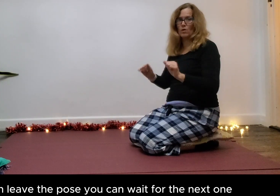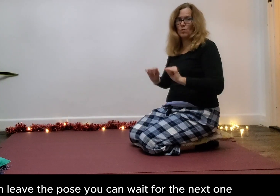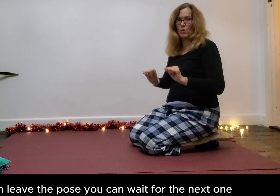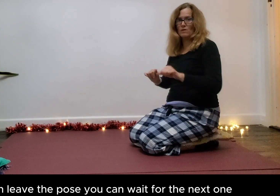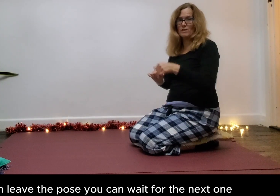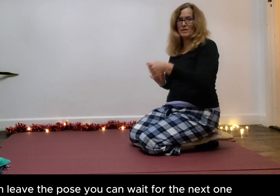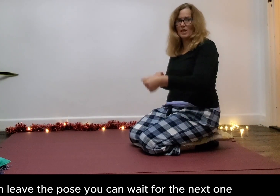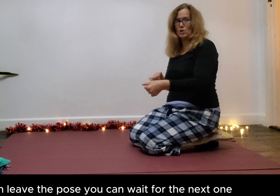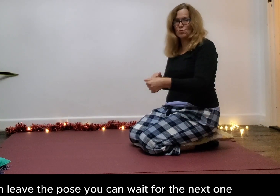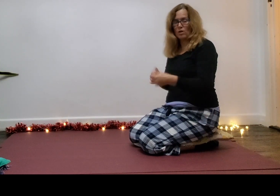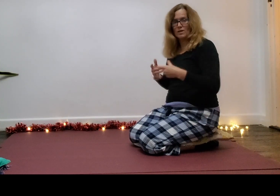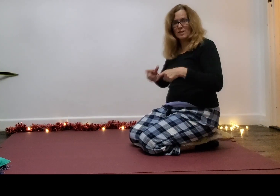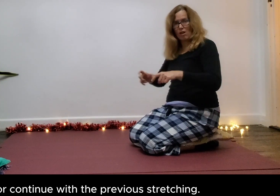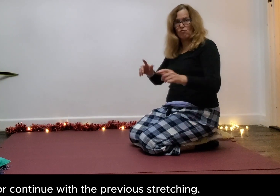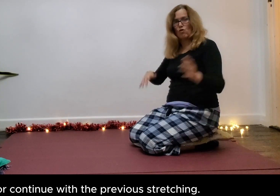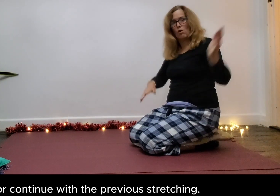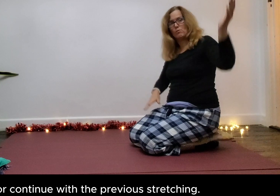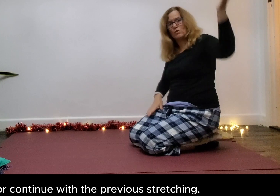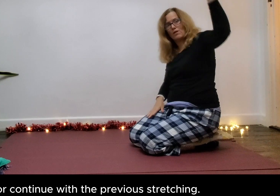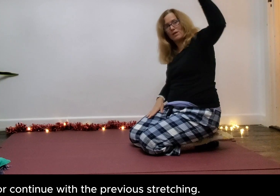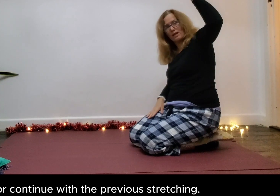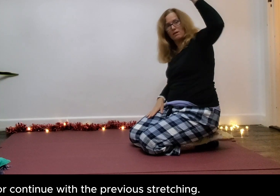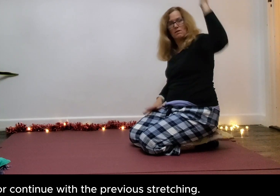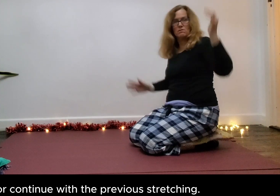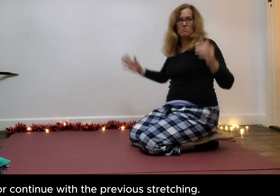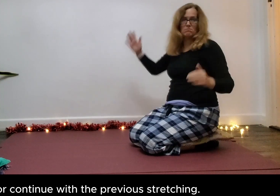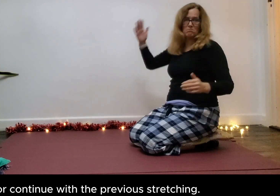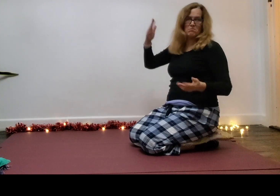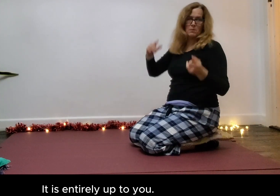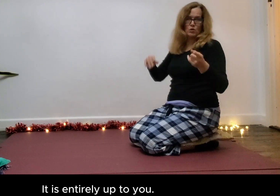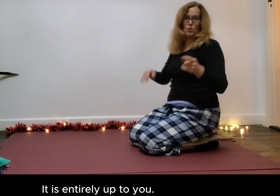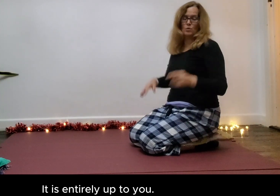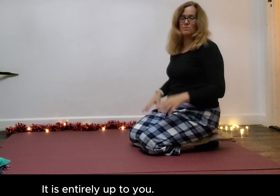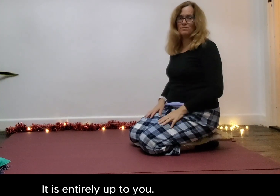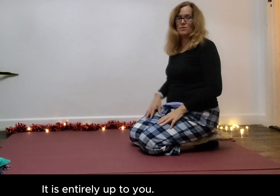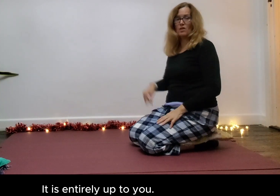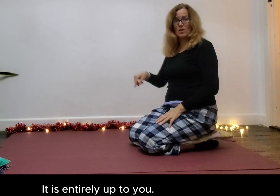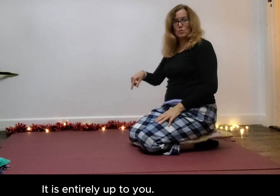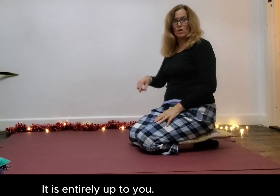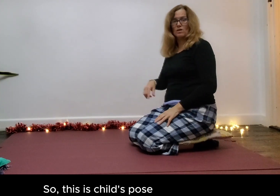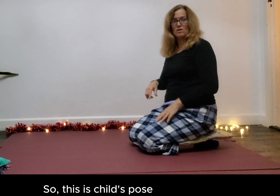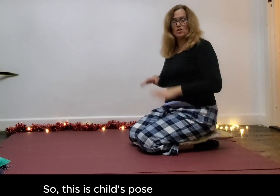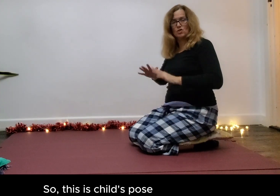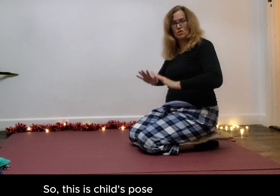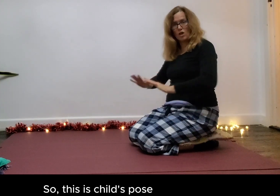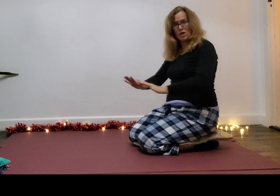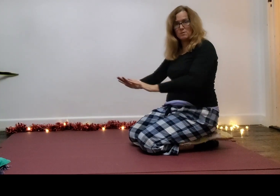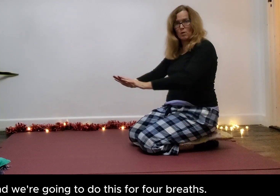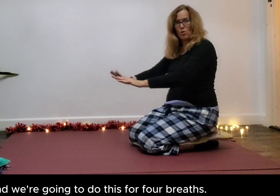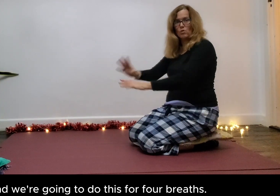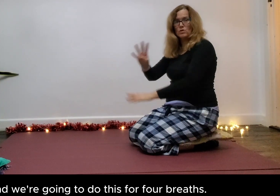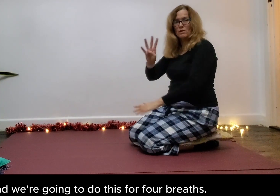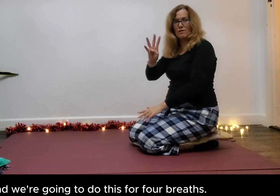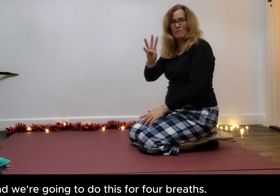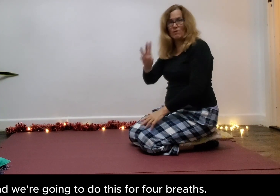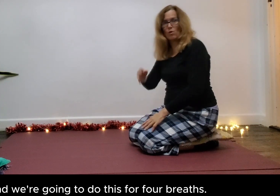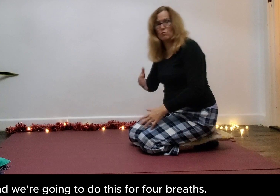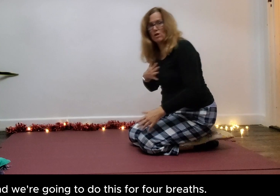or continue with the previous stretching. It's entirely up to you. So this is child's pose, and we're going to do this for